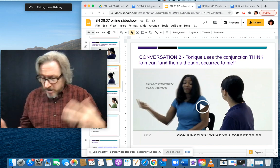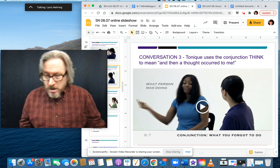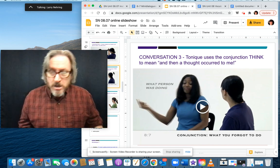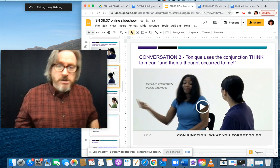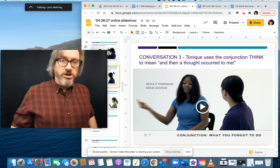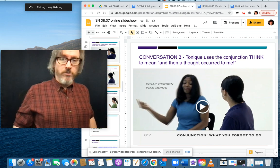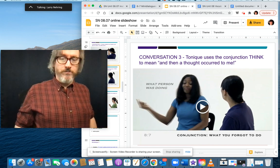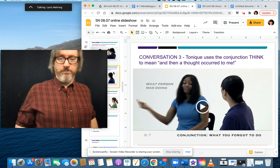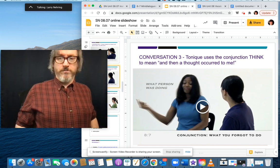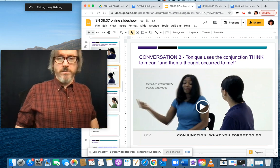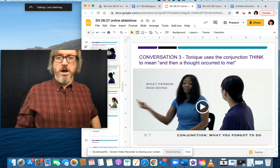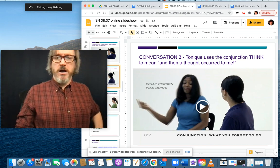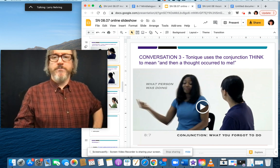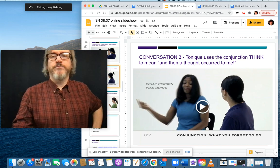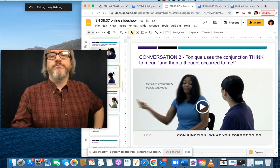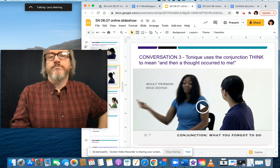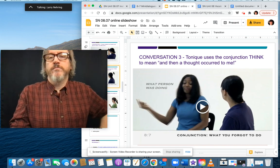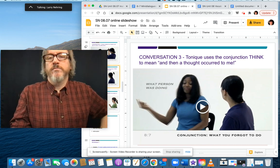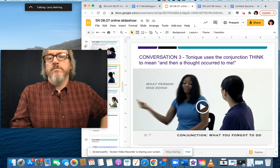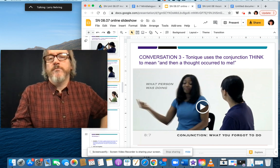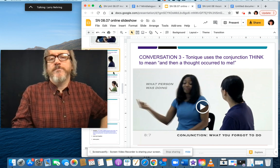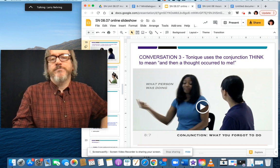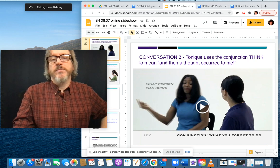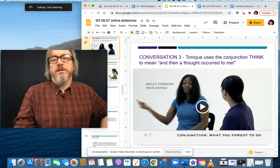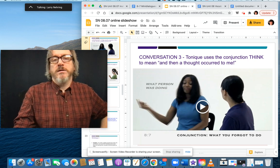this. So, I